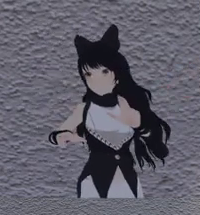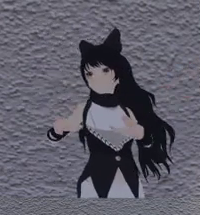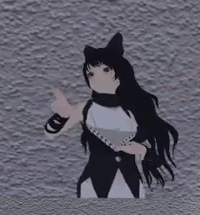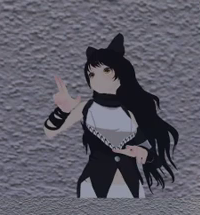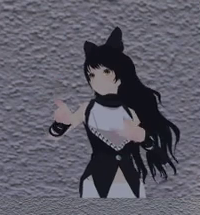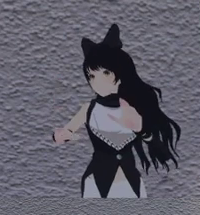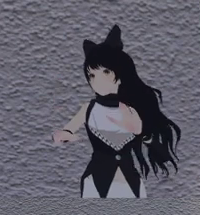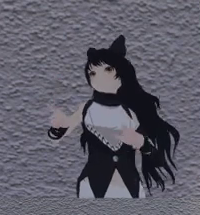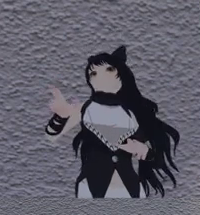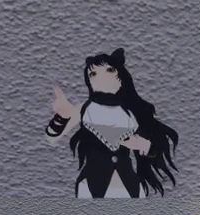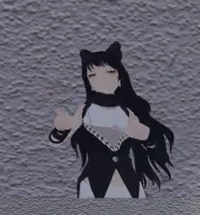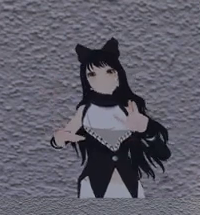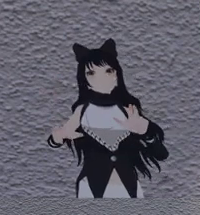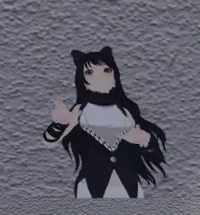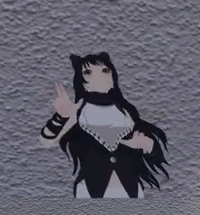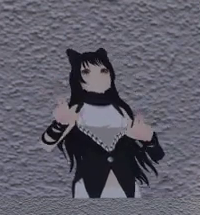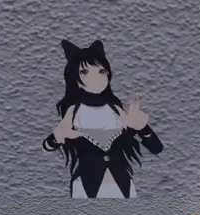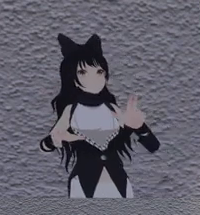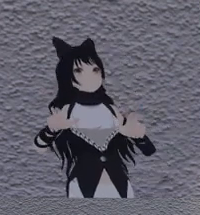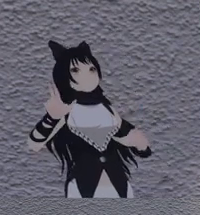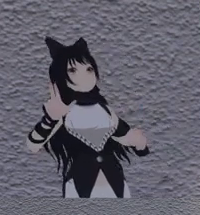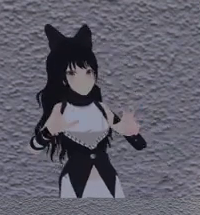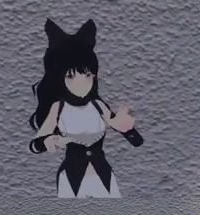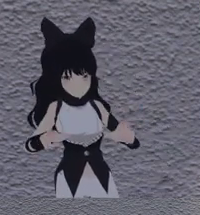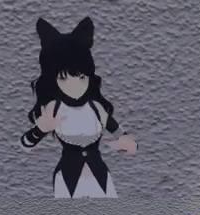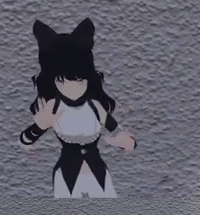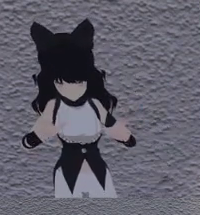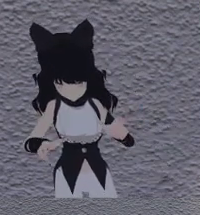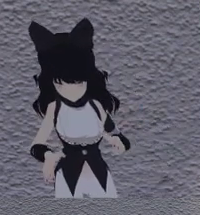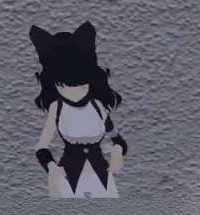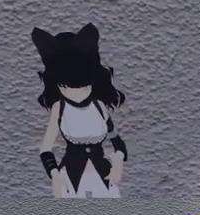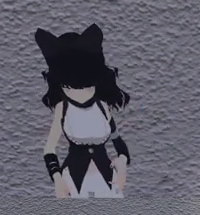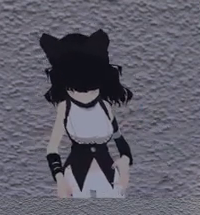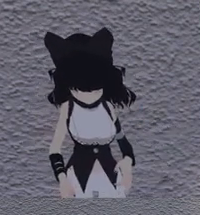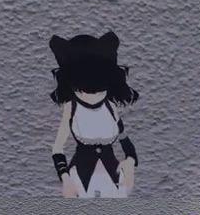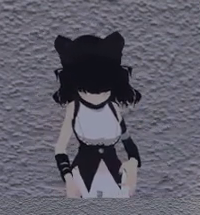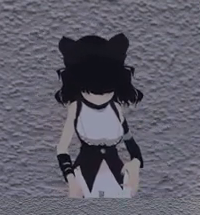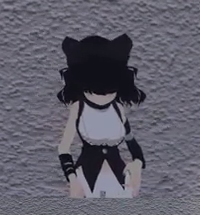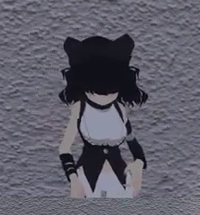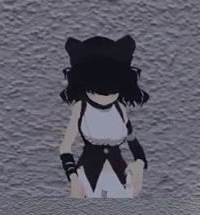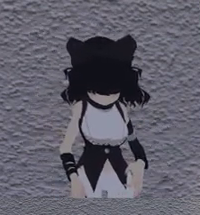Yep, yep. Awkward. Just like that. Awkward.